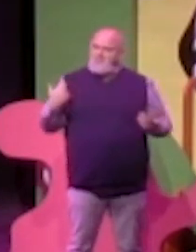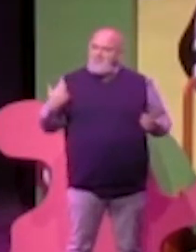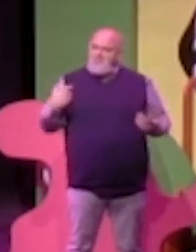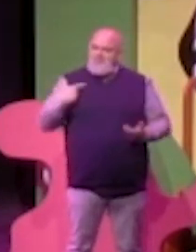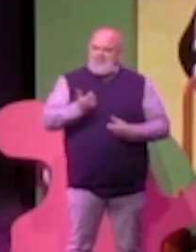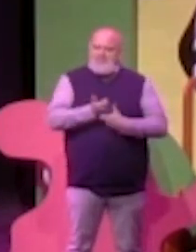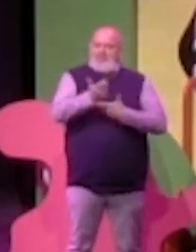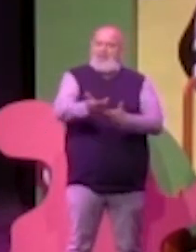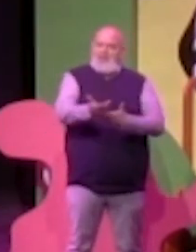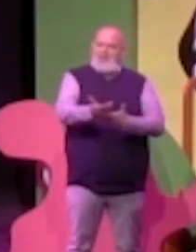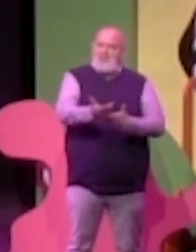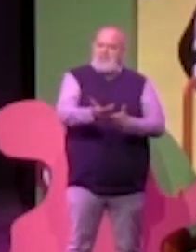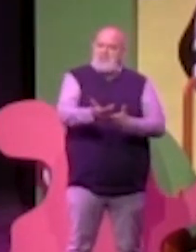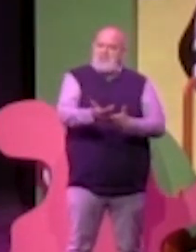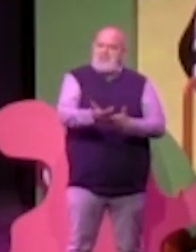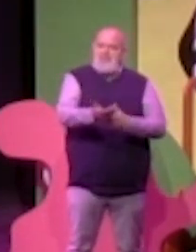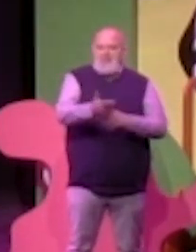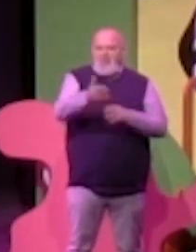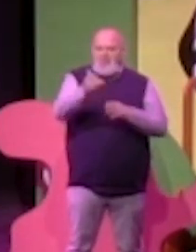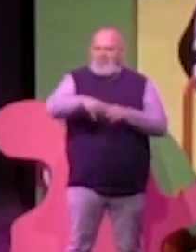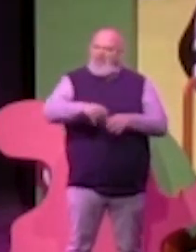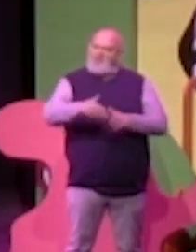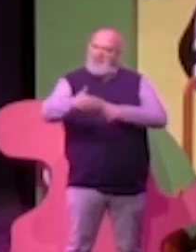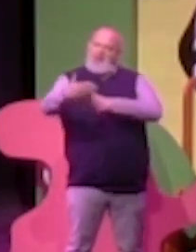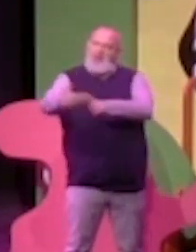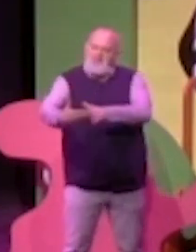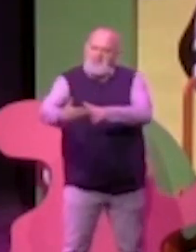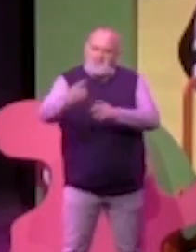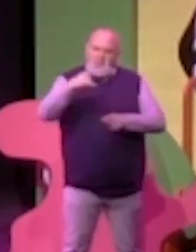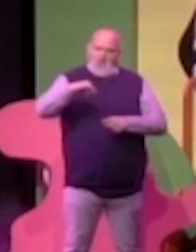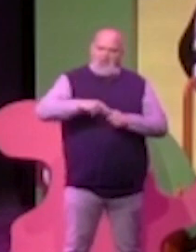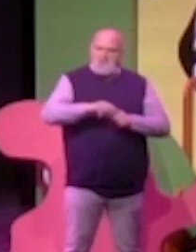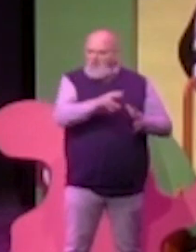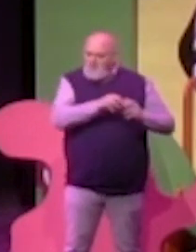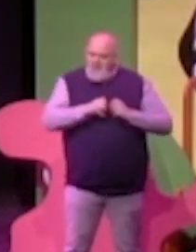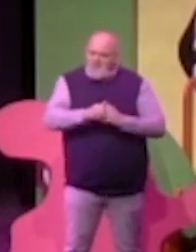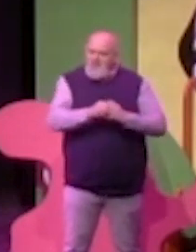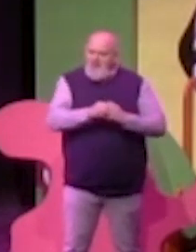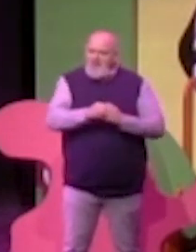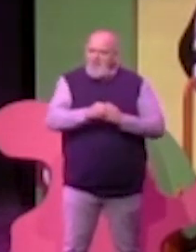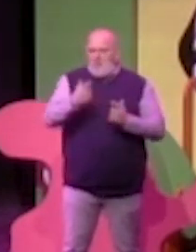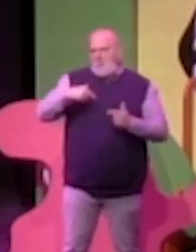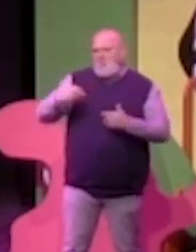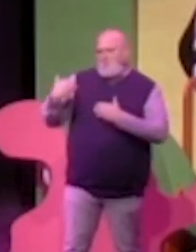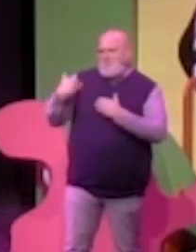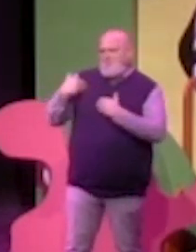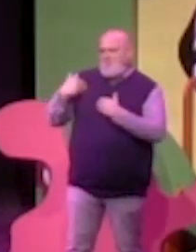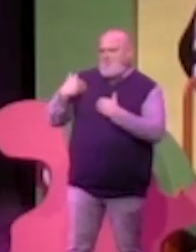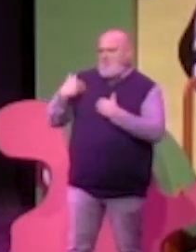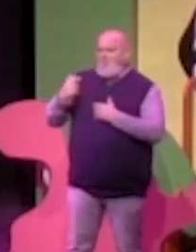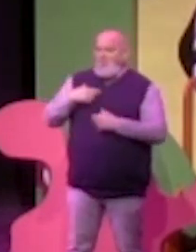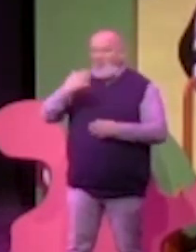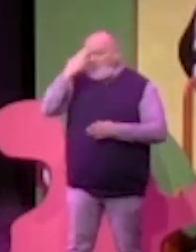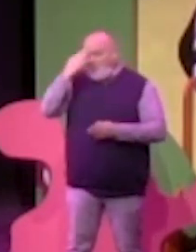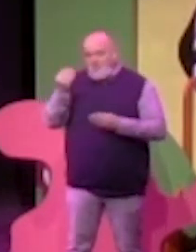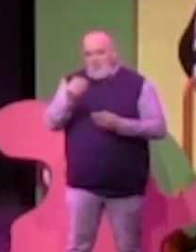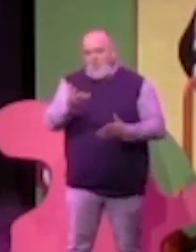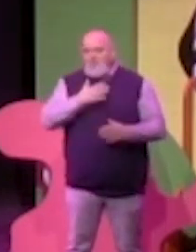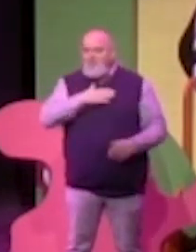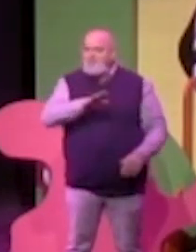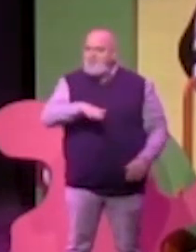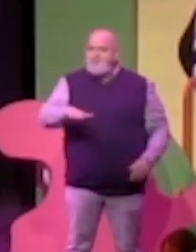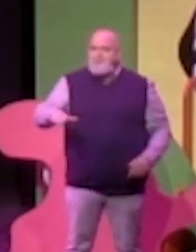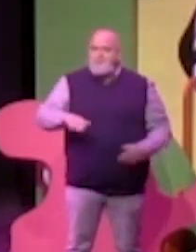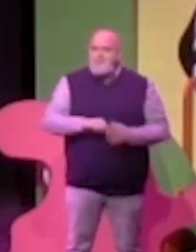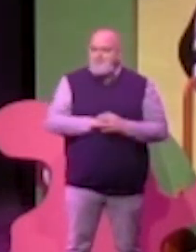that end as a collective humanity. And I always have told my children that one of the things